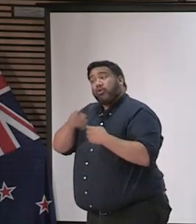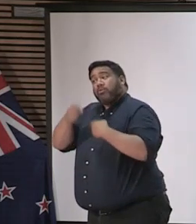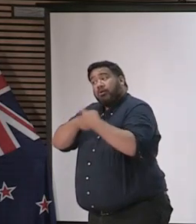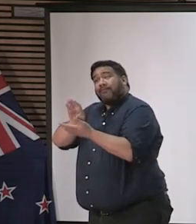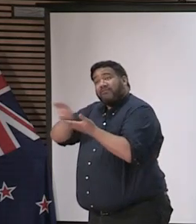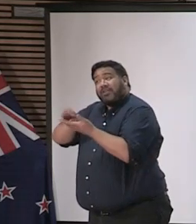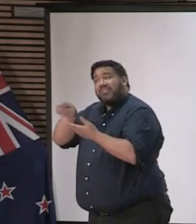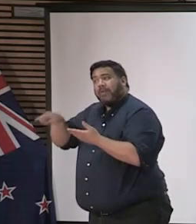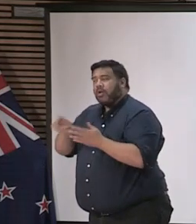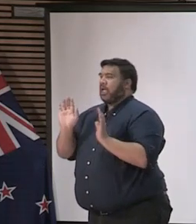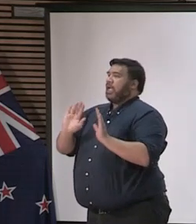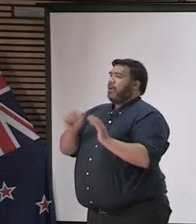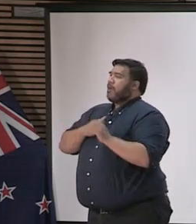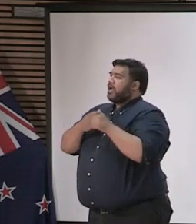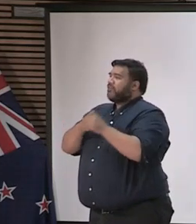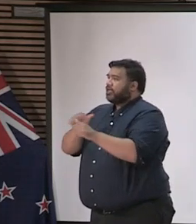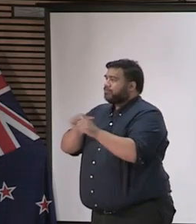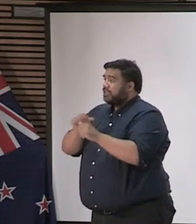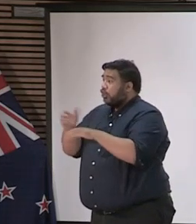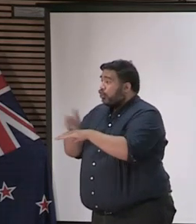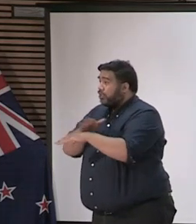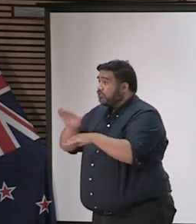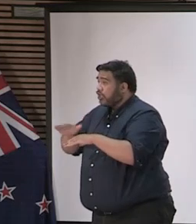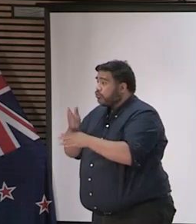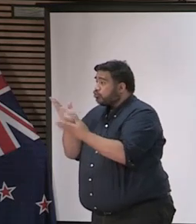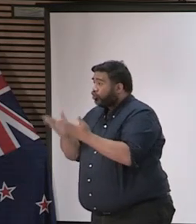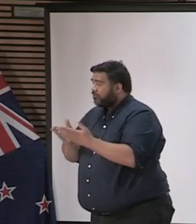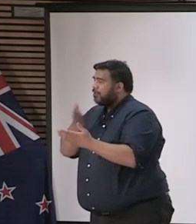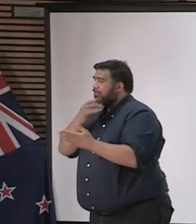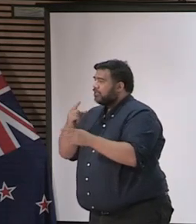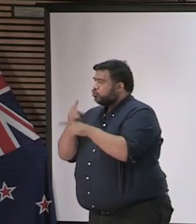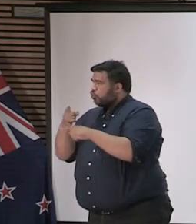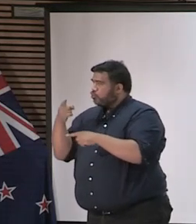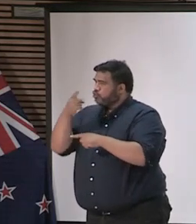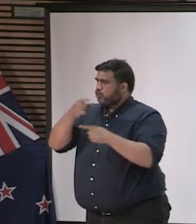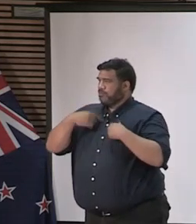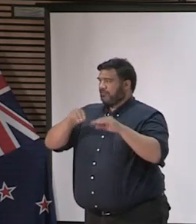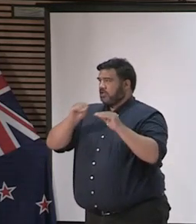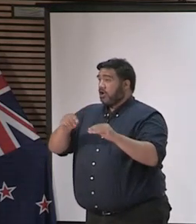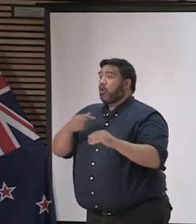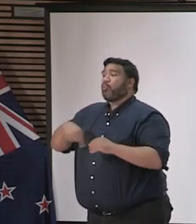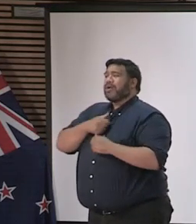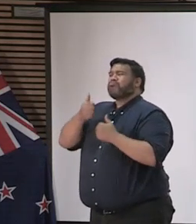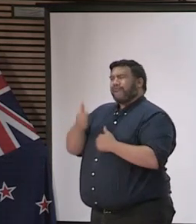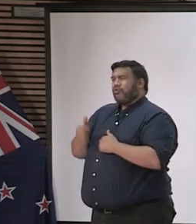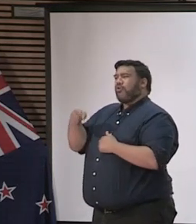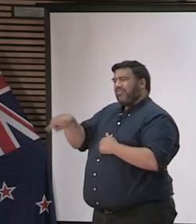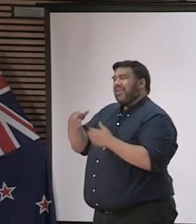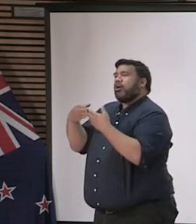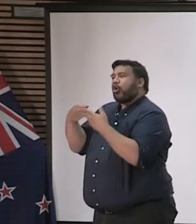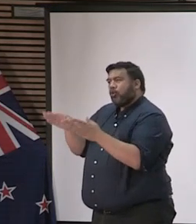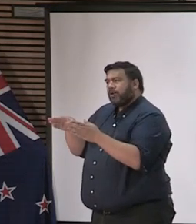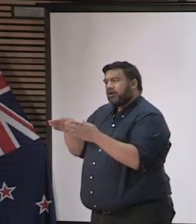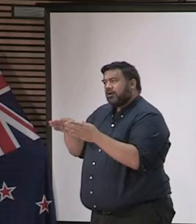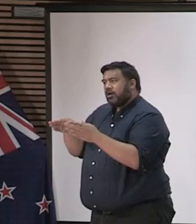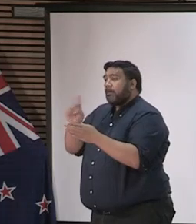is talk to the Ministry of Education. Our preference is that those services reopen if they can do so consistent with public health